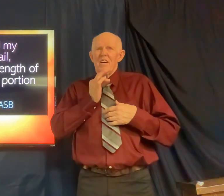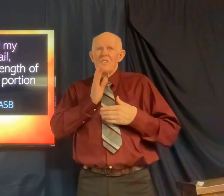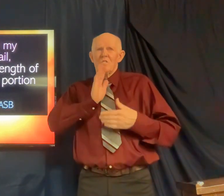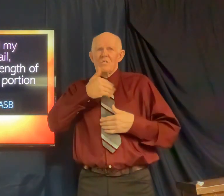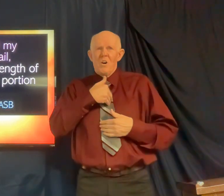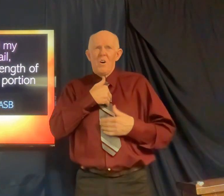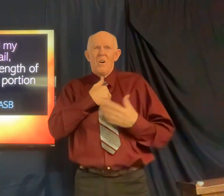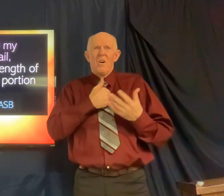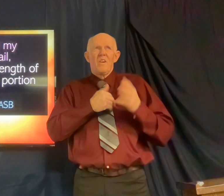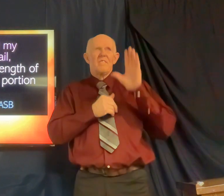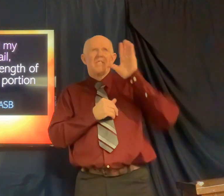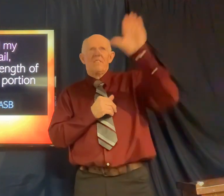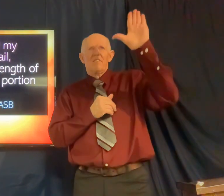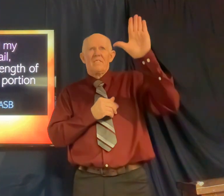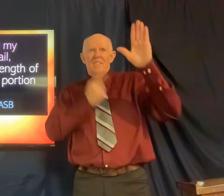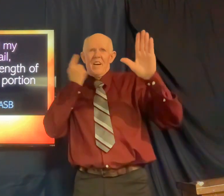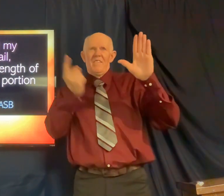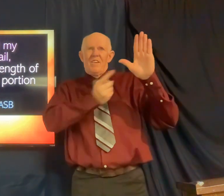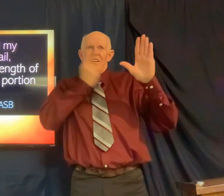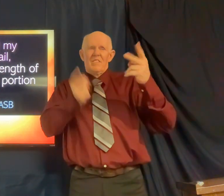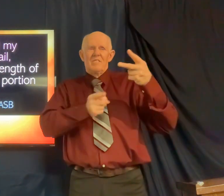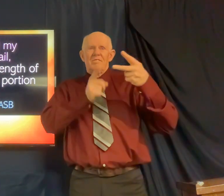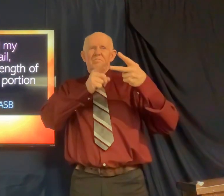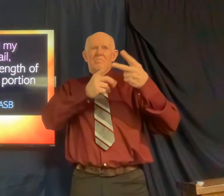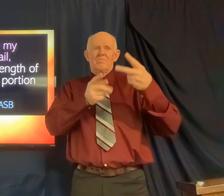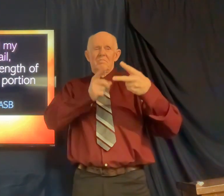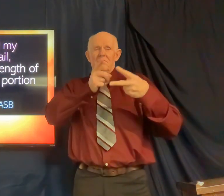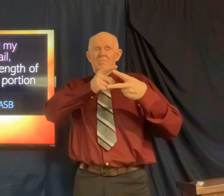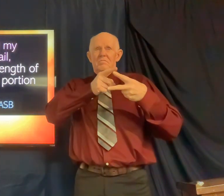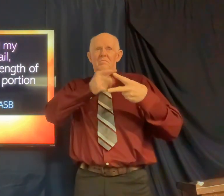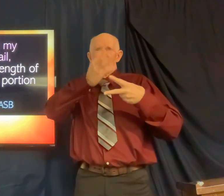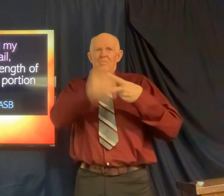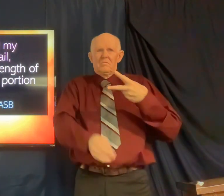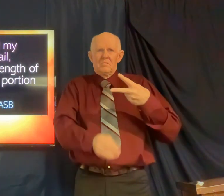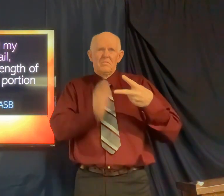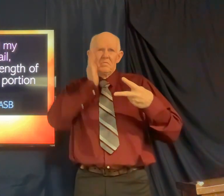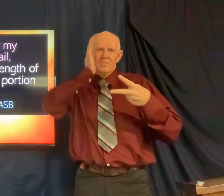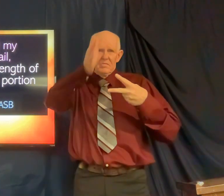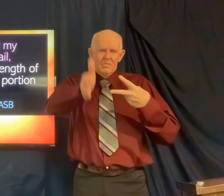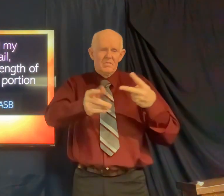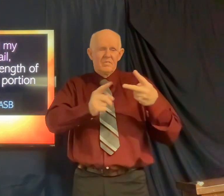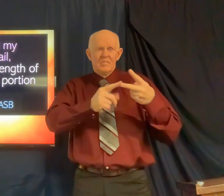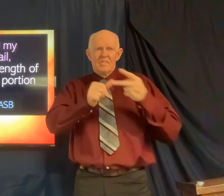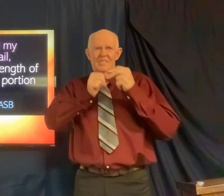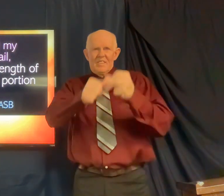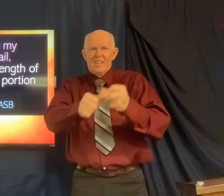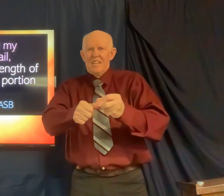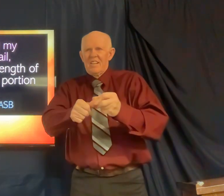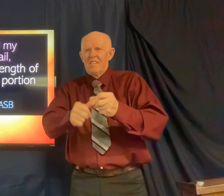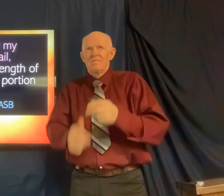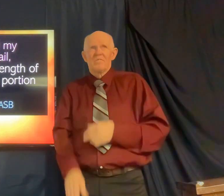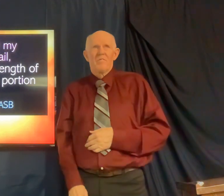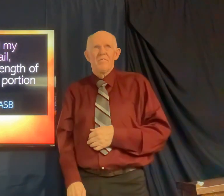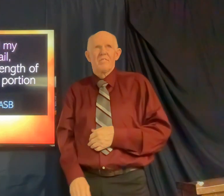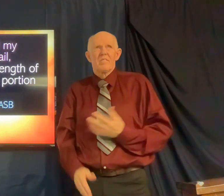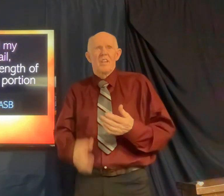mind, our soul, forever. Our body will be gone, but our soul